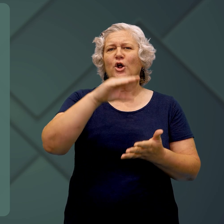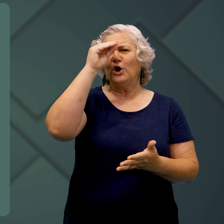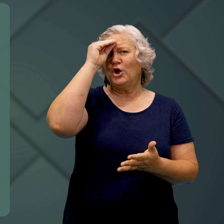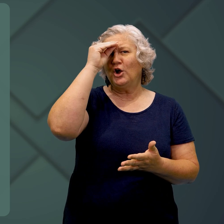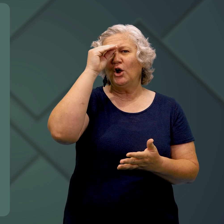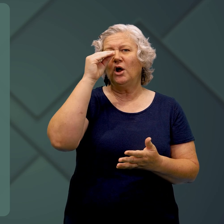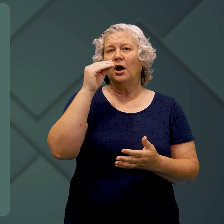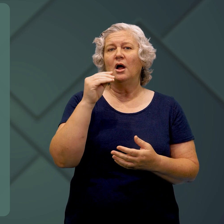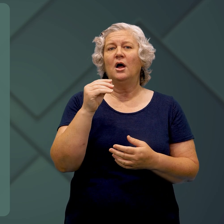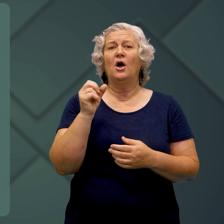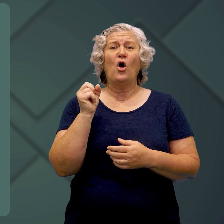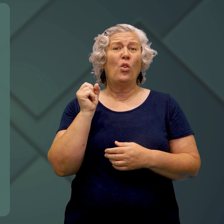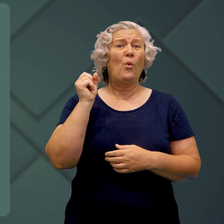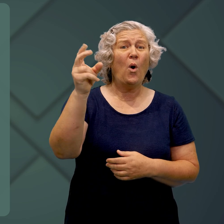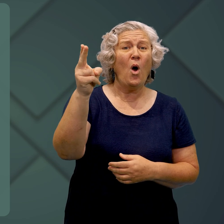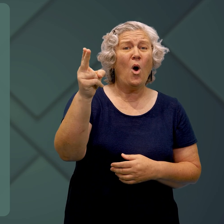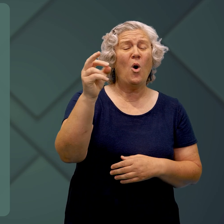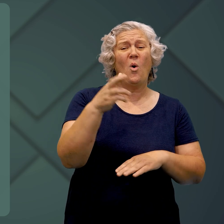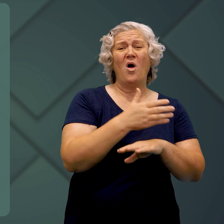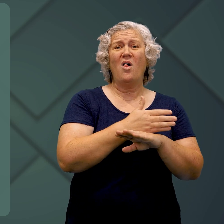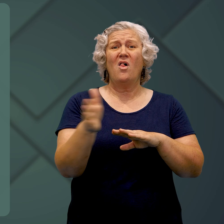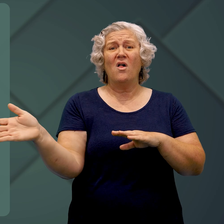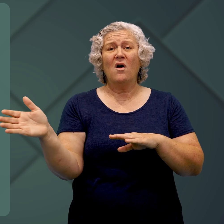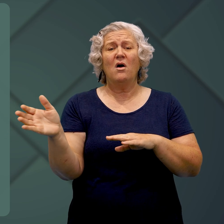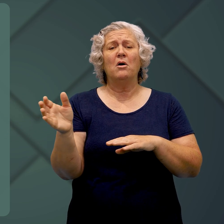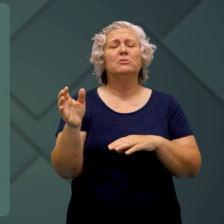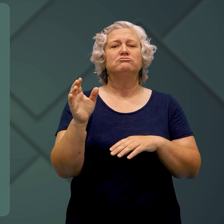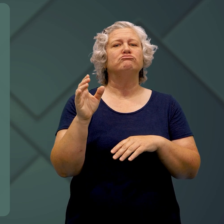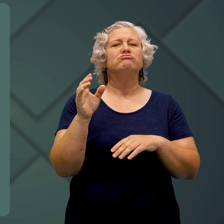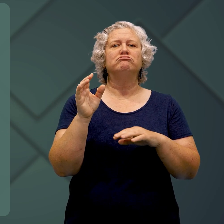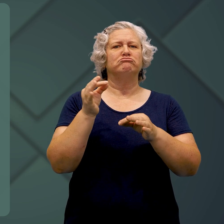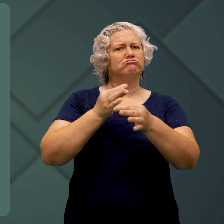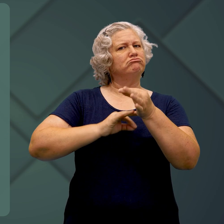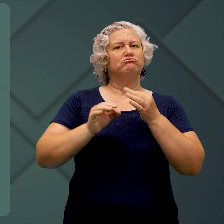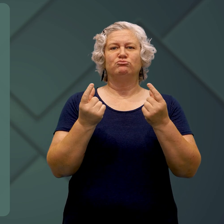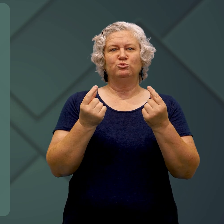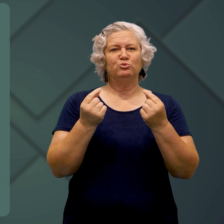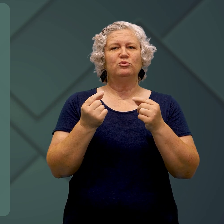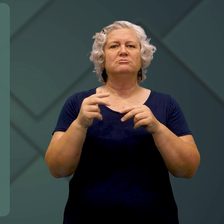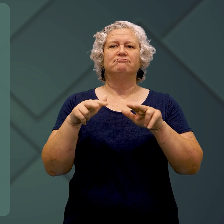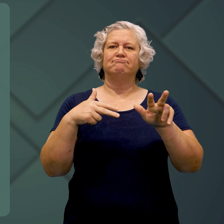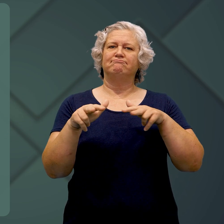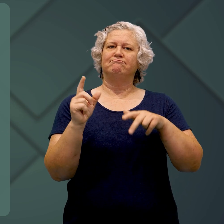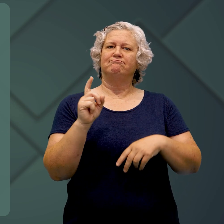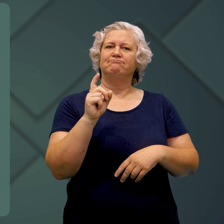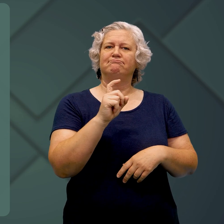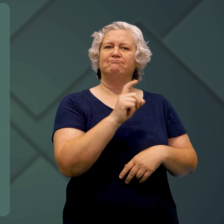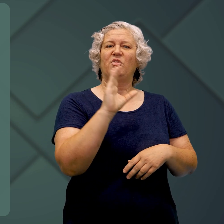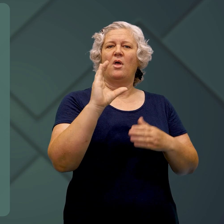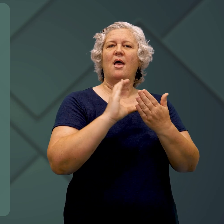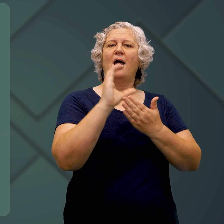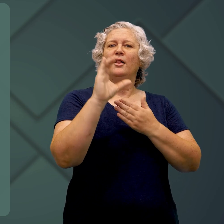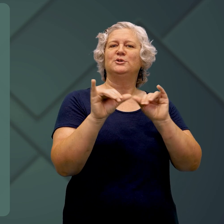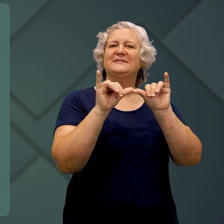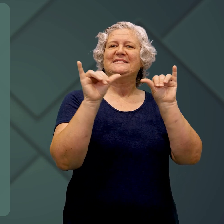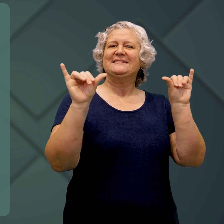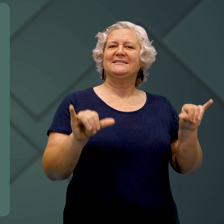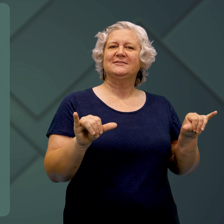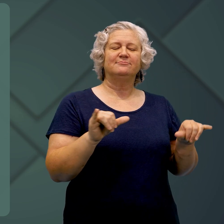Or they might learn instead of throw something or pushing something off the table, they can walk over to their calendar system and look